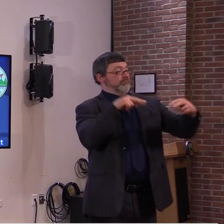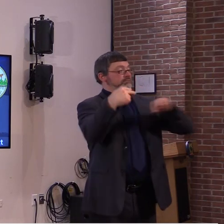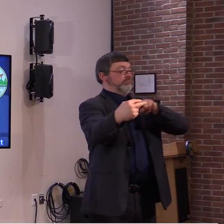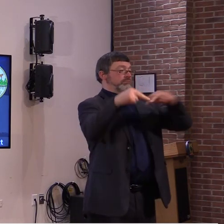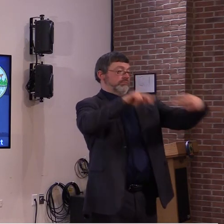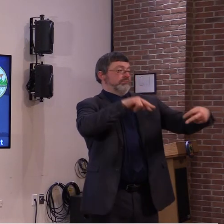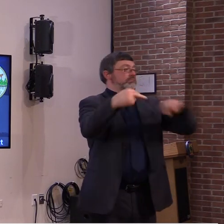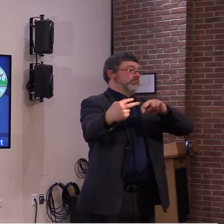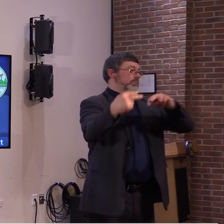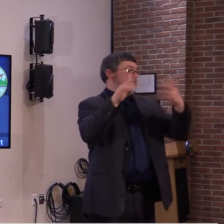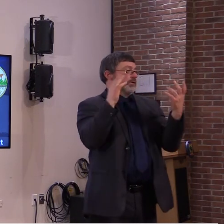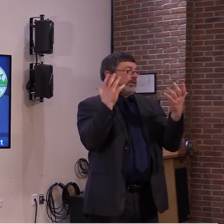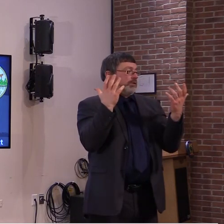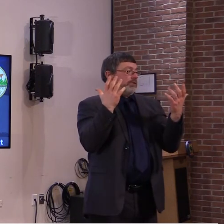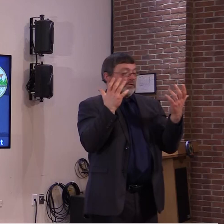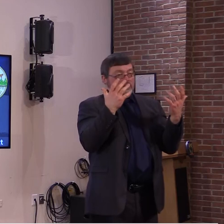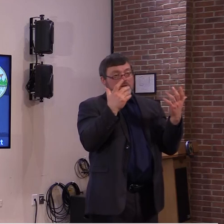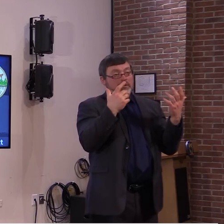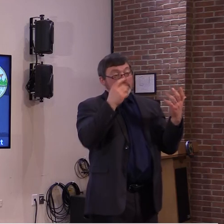right.